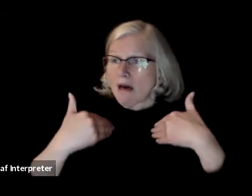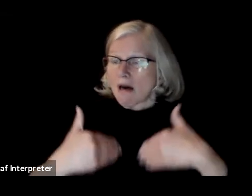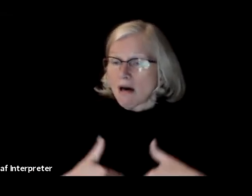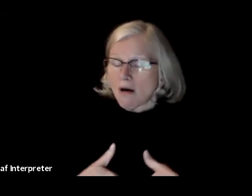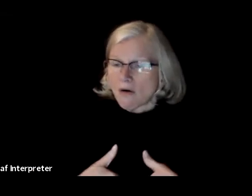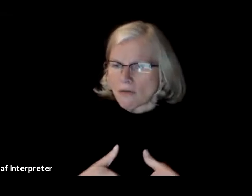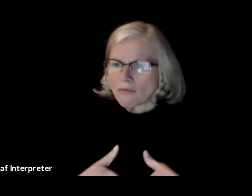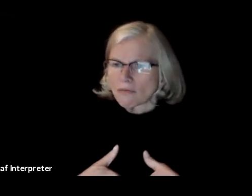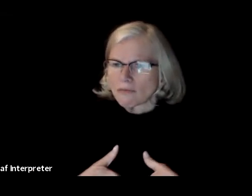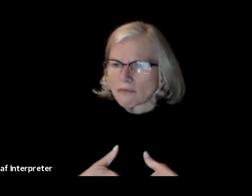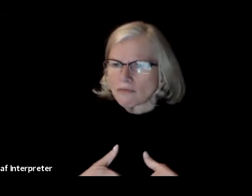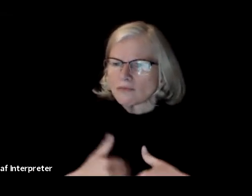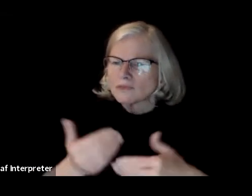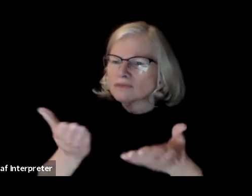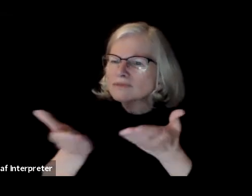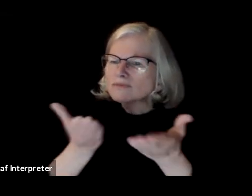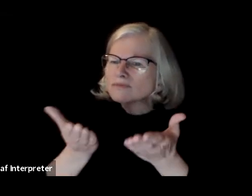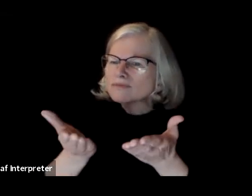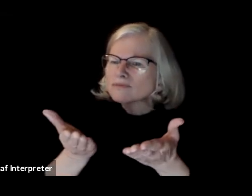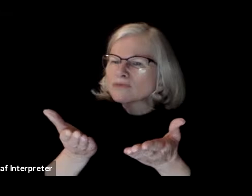1-800-HHS-TIPS or the website